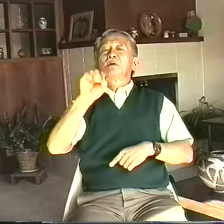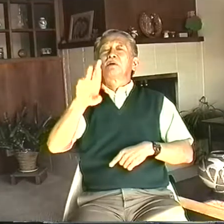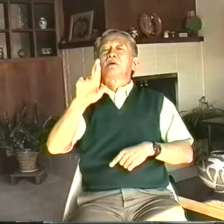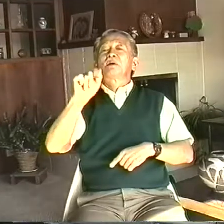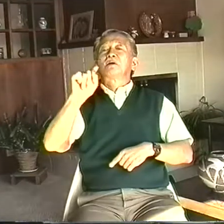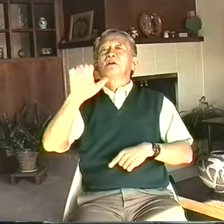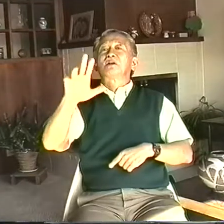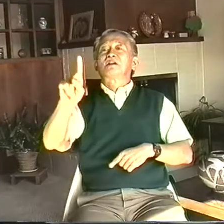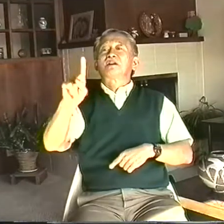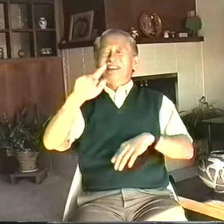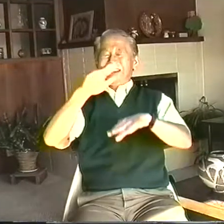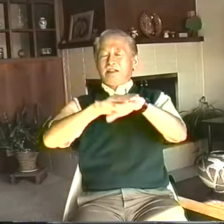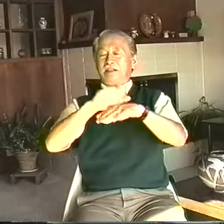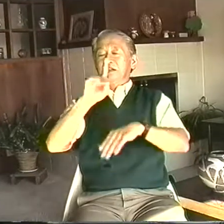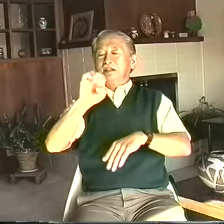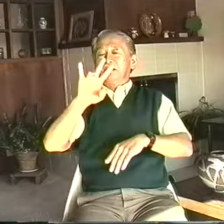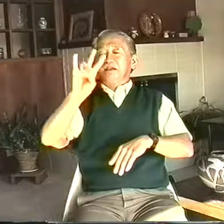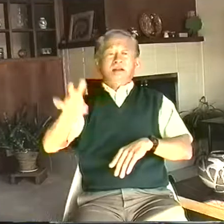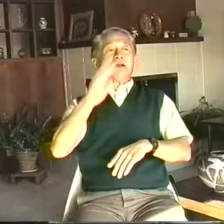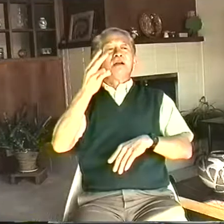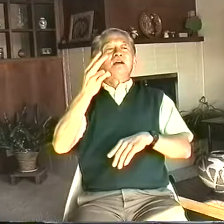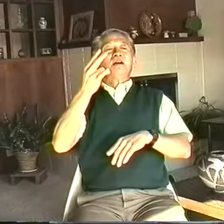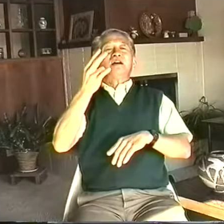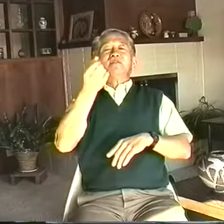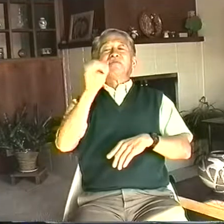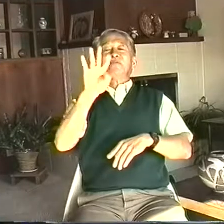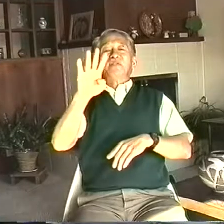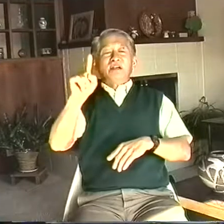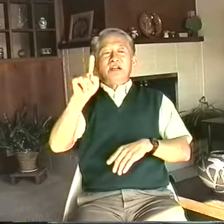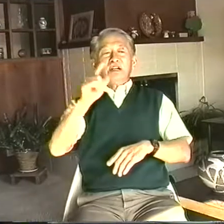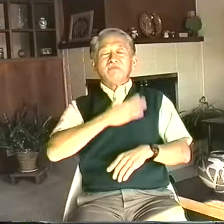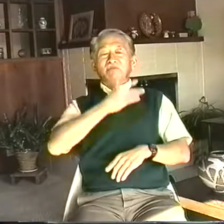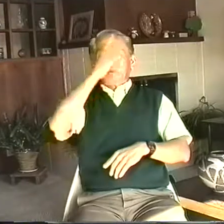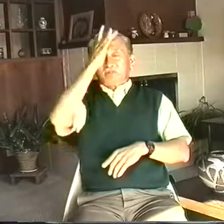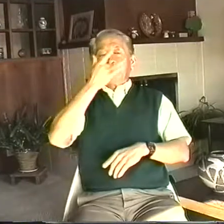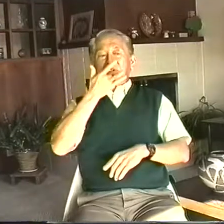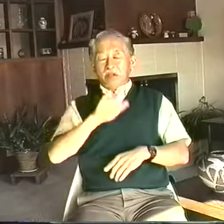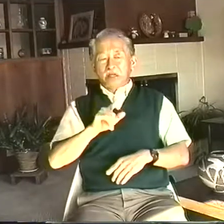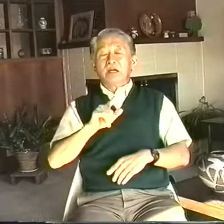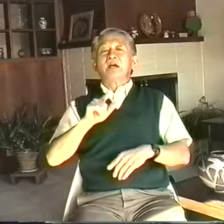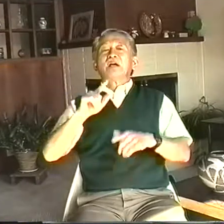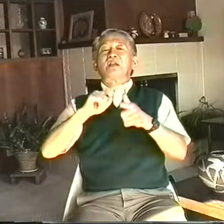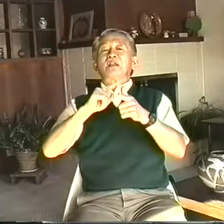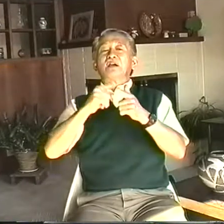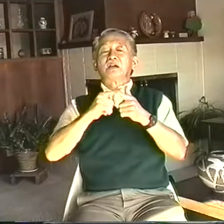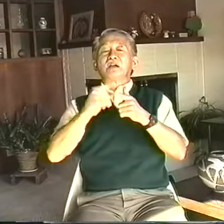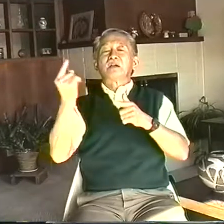day was the attack on Pearl Harbor, December 7th, 1941.